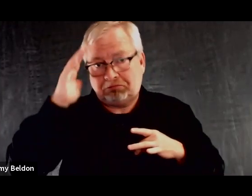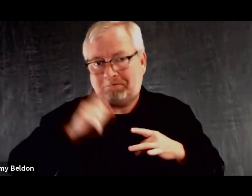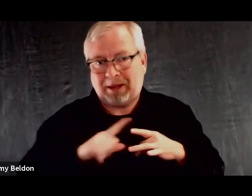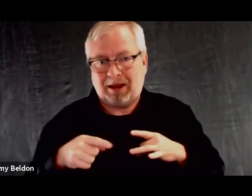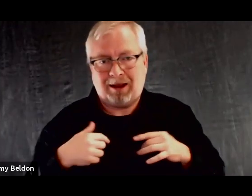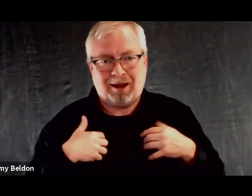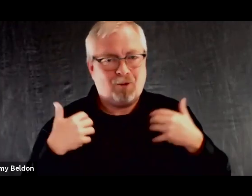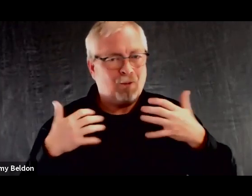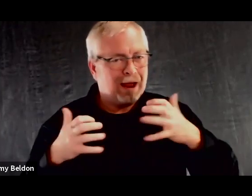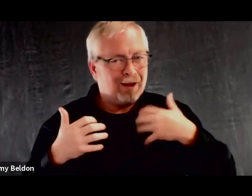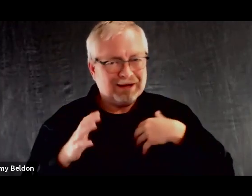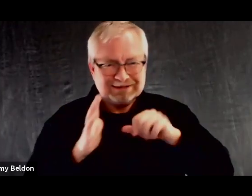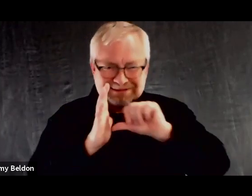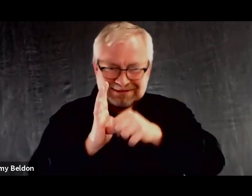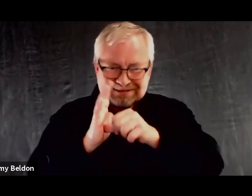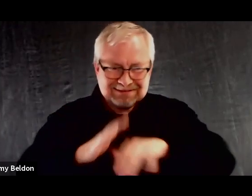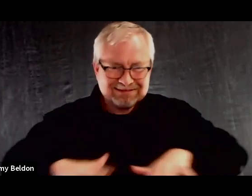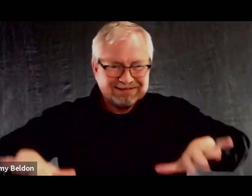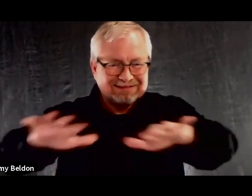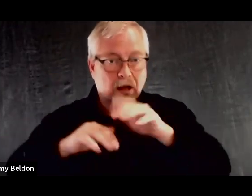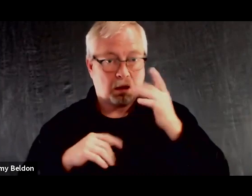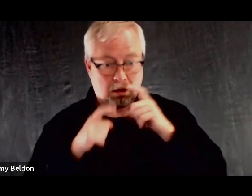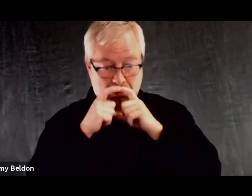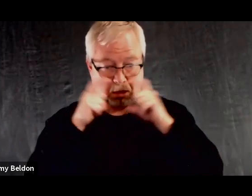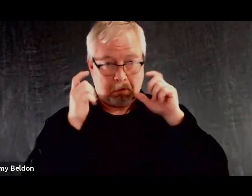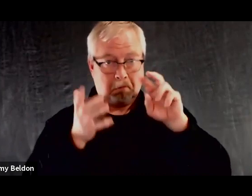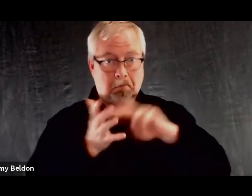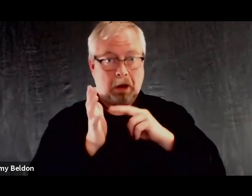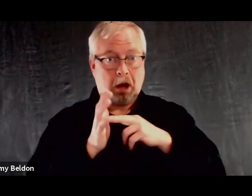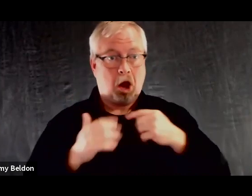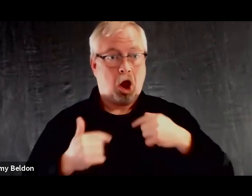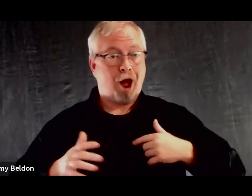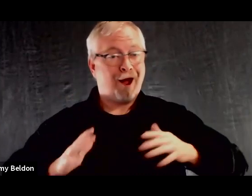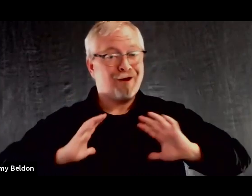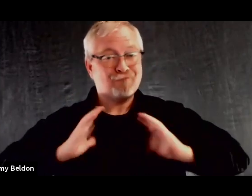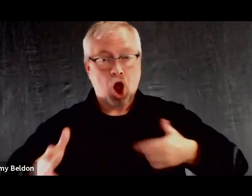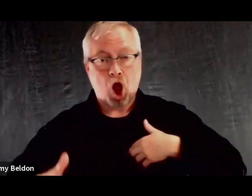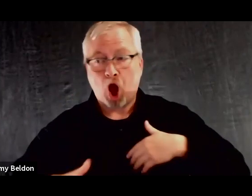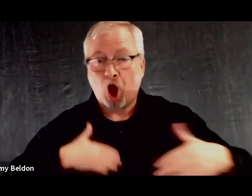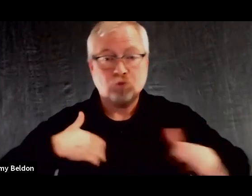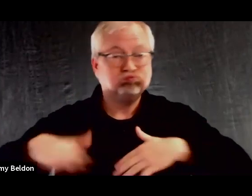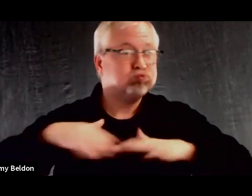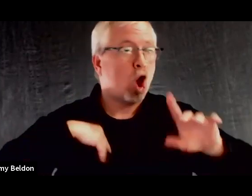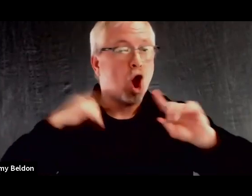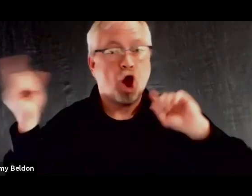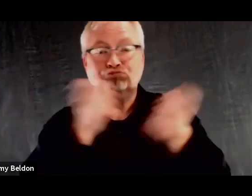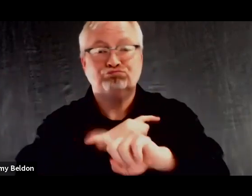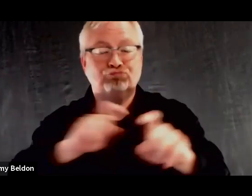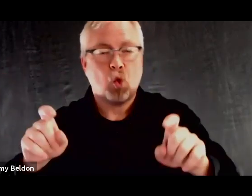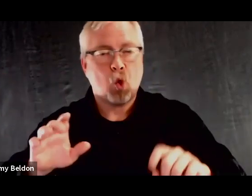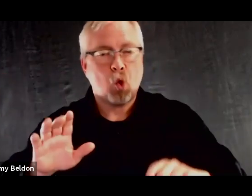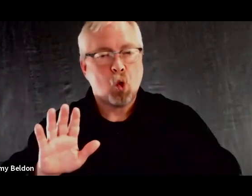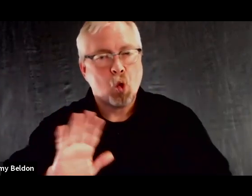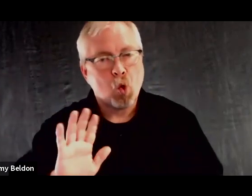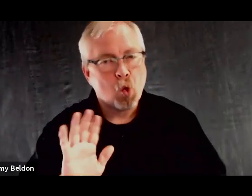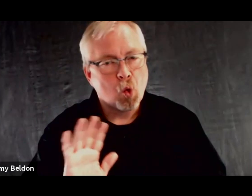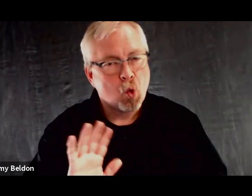Just because you have a mask doesn't mean that it's fine to go out and circulate if you have symptoms, if you're ill from